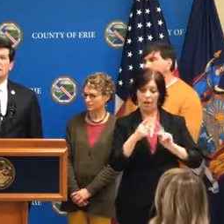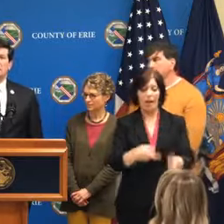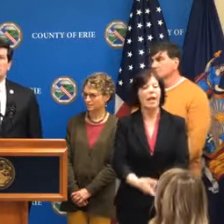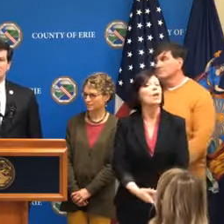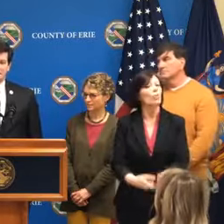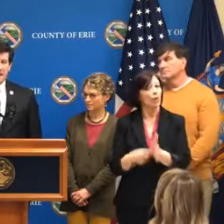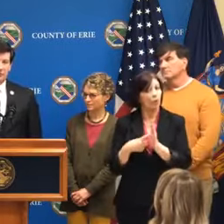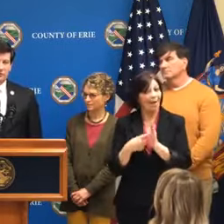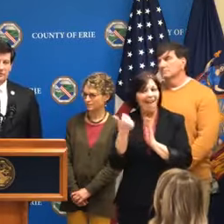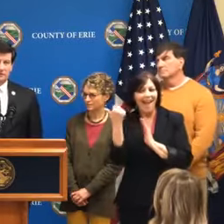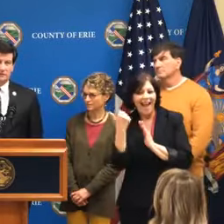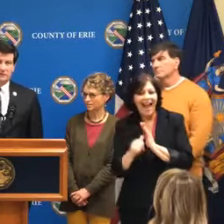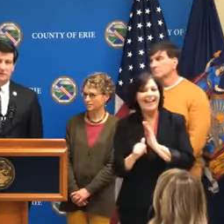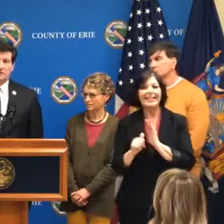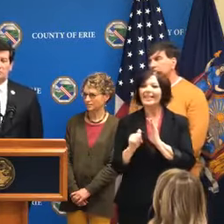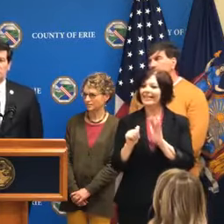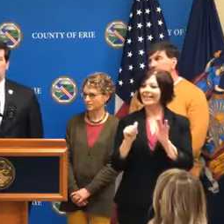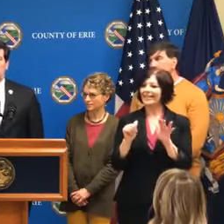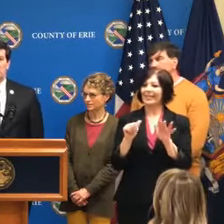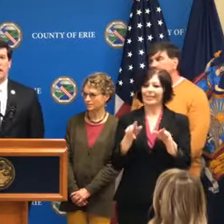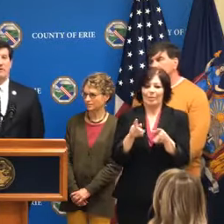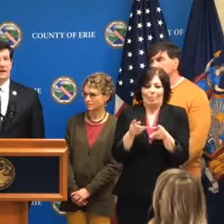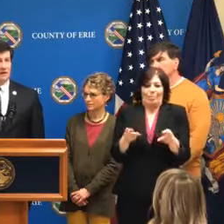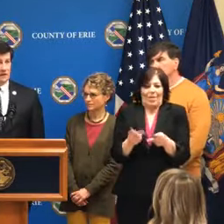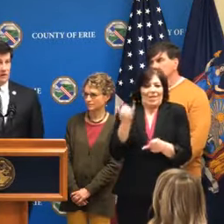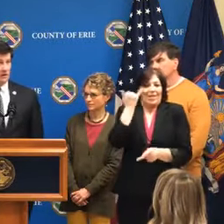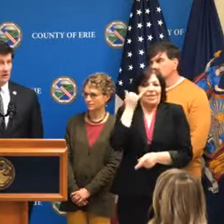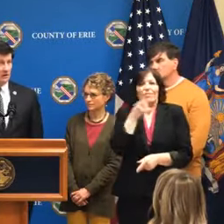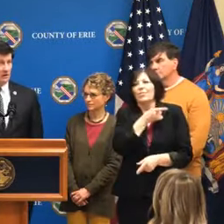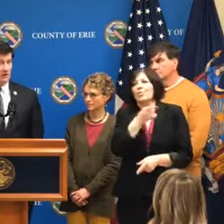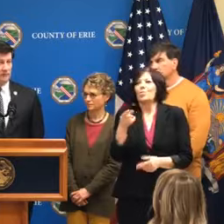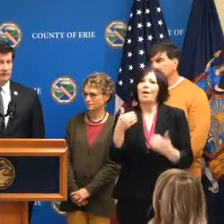any establishment to, if you have a